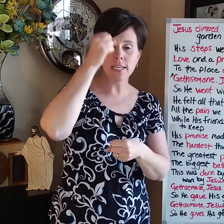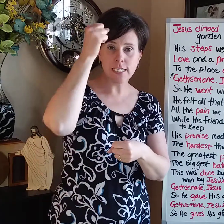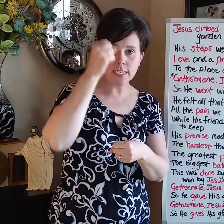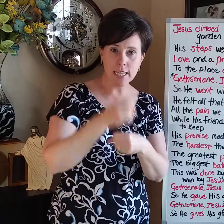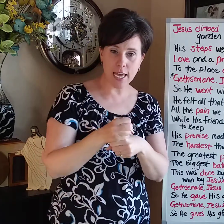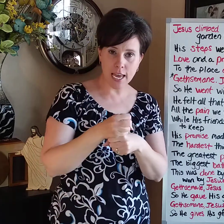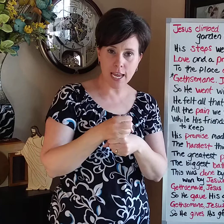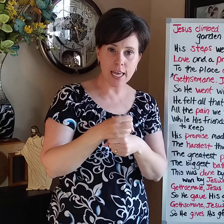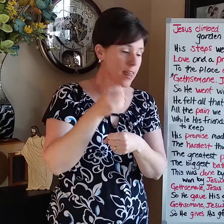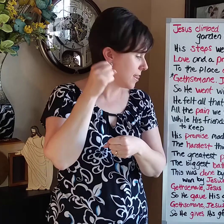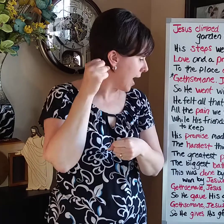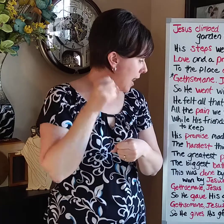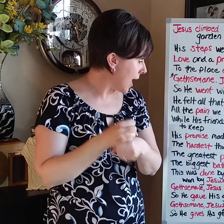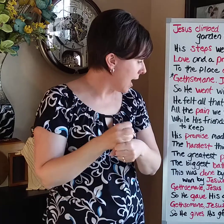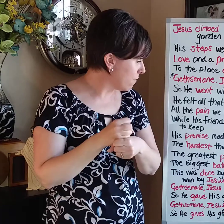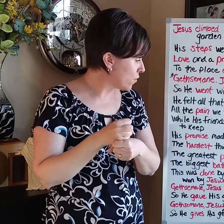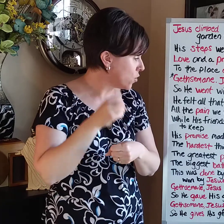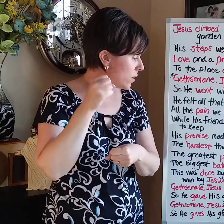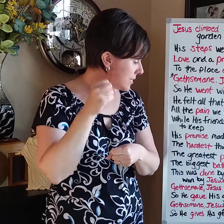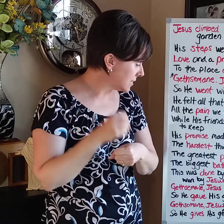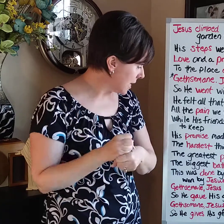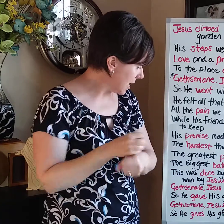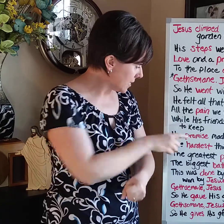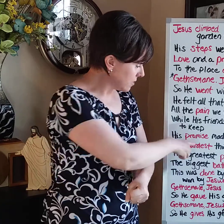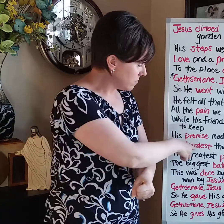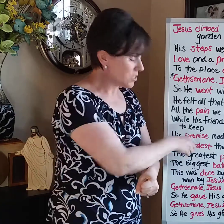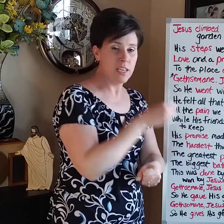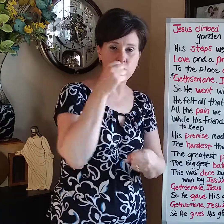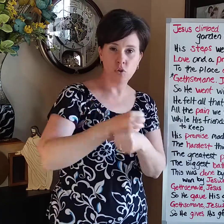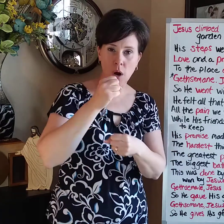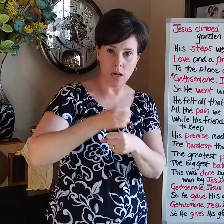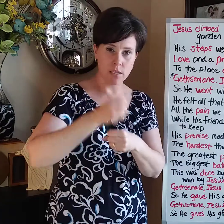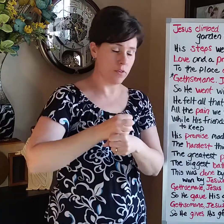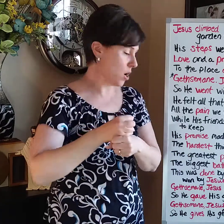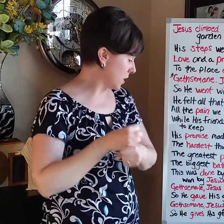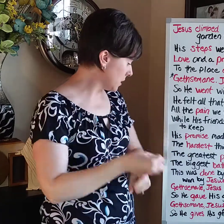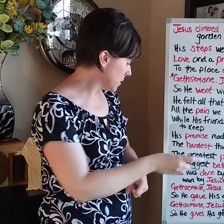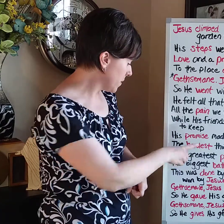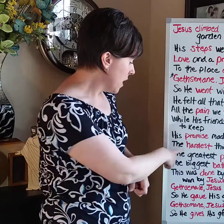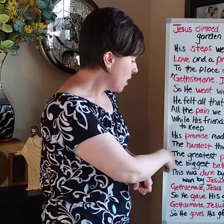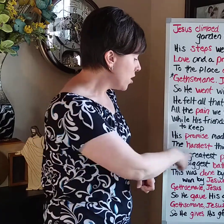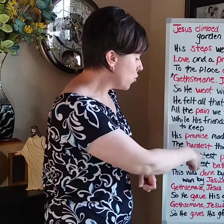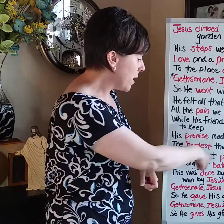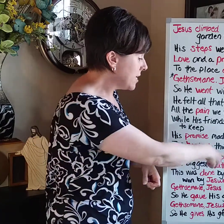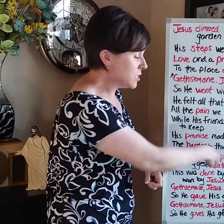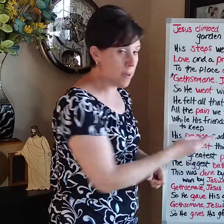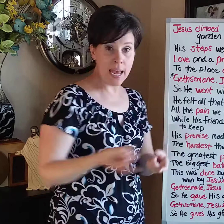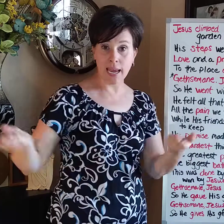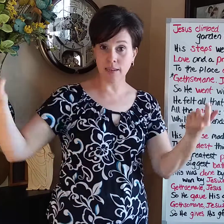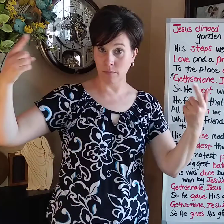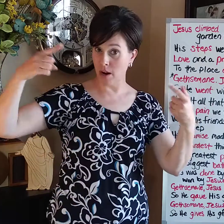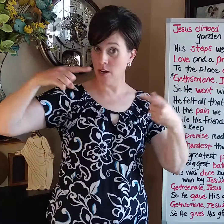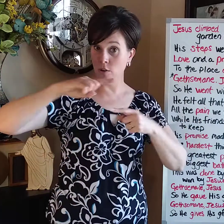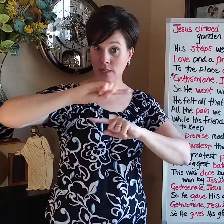hardest thing that ever was done. Just think two rocks for hardest. The greatest pain, we already know this